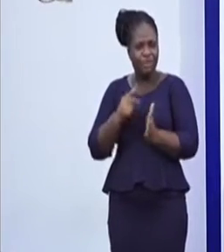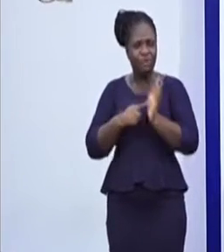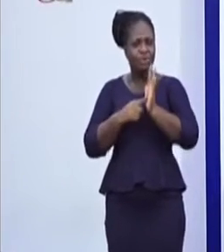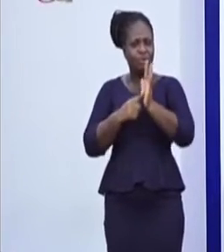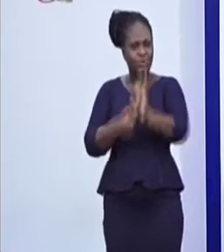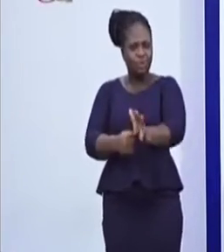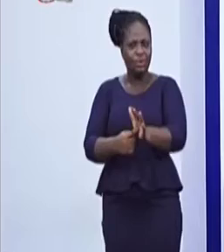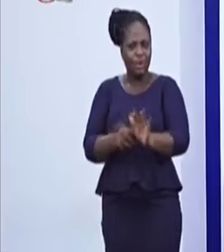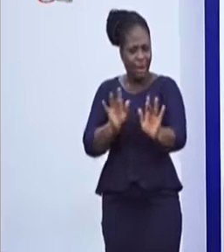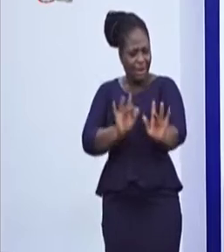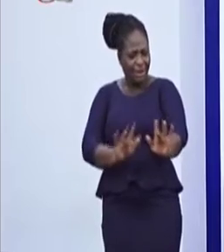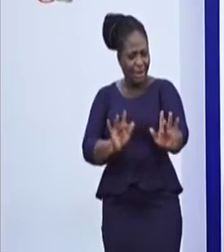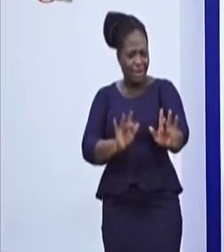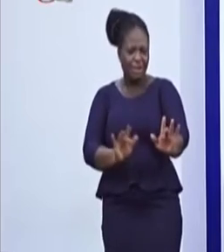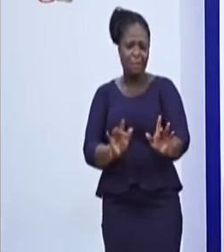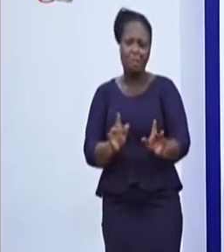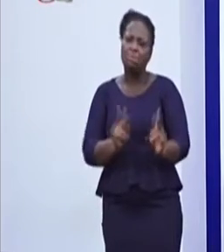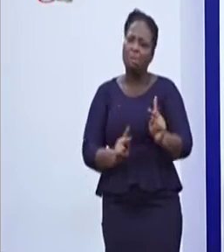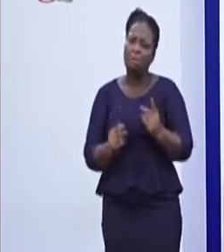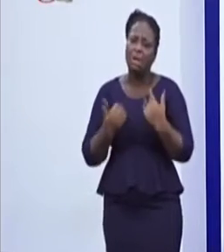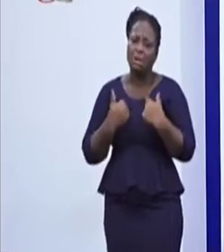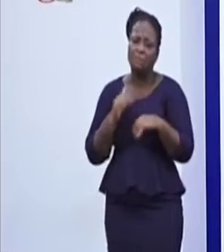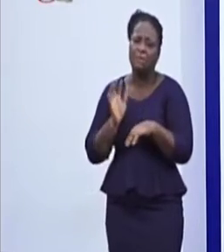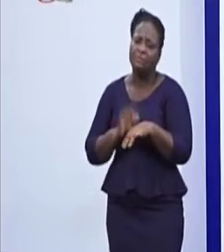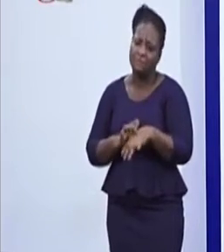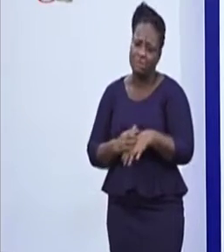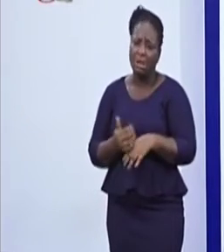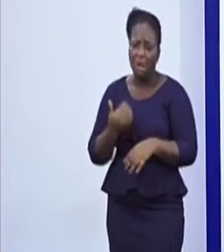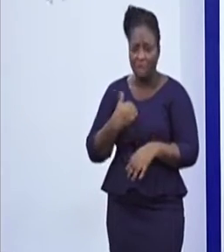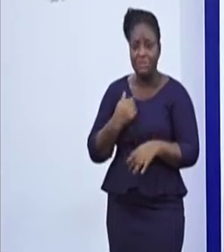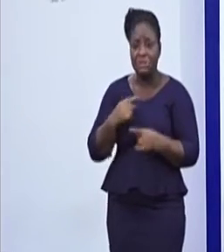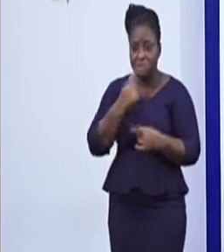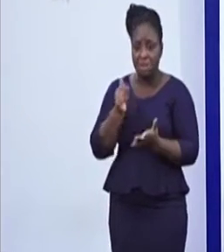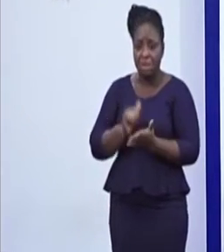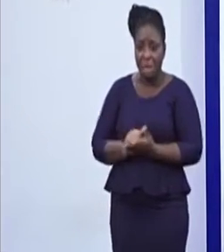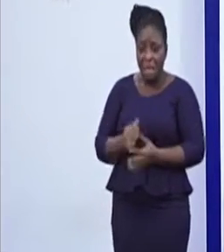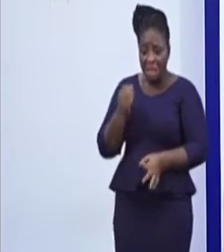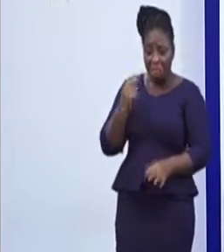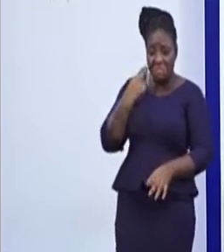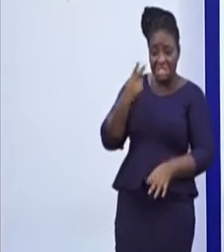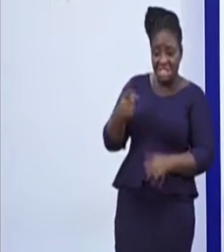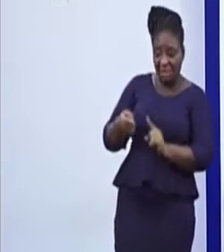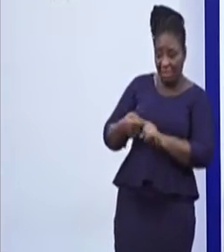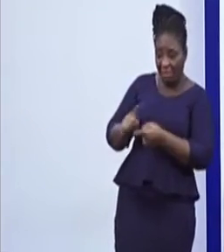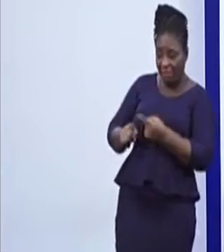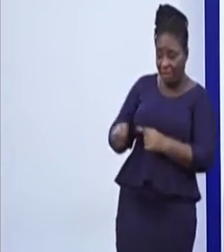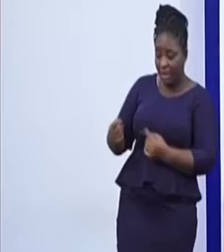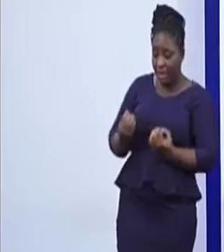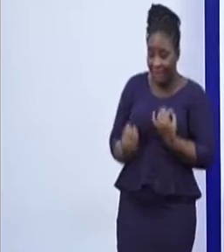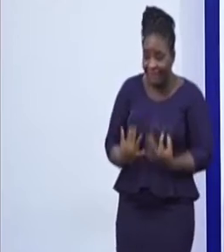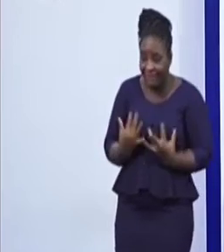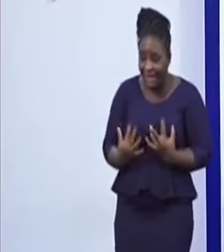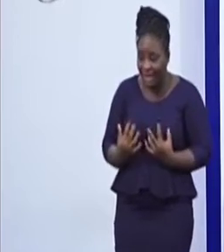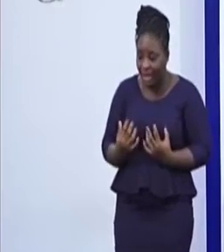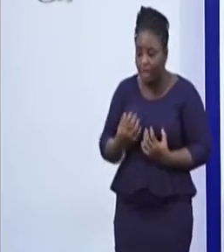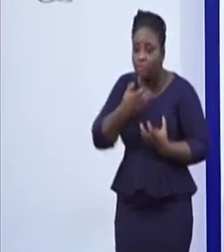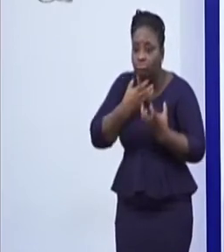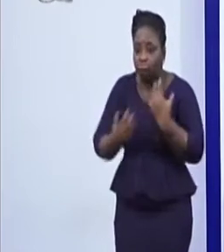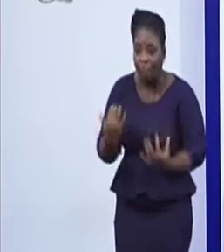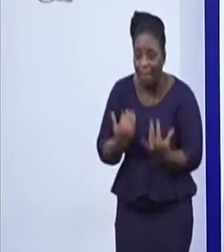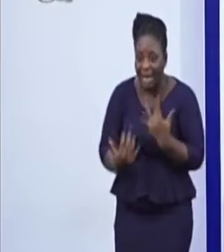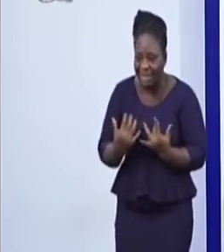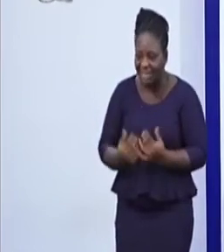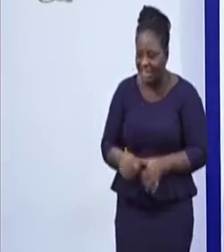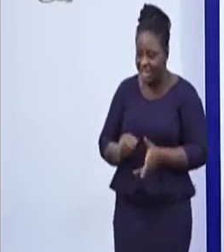to people who are being affected. We have a saying that says that if you see your neighbor's beard on fire, you collect water, you fetch